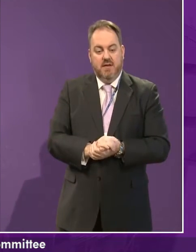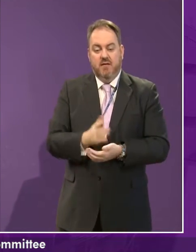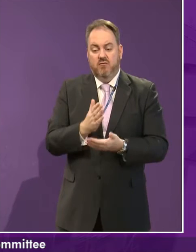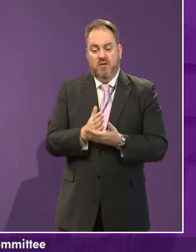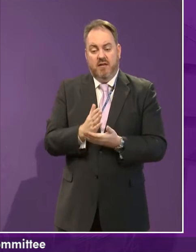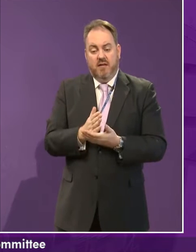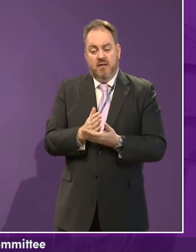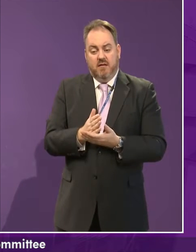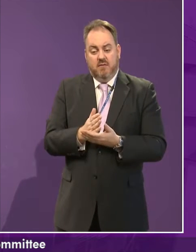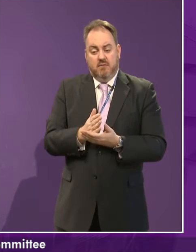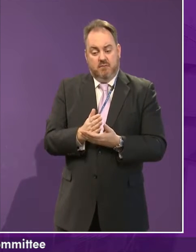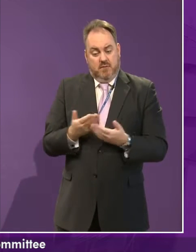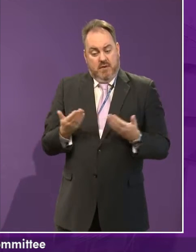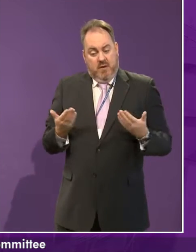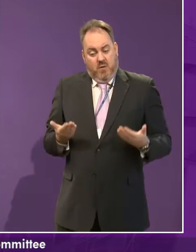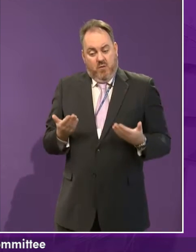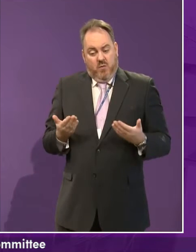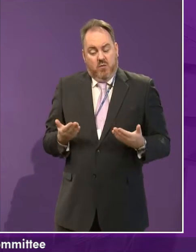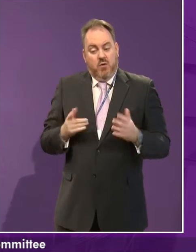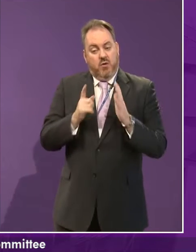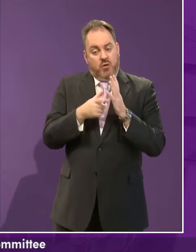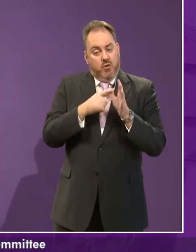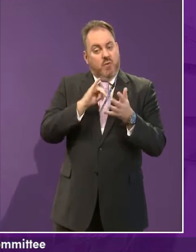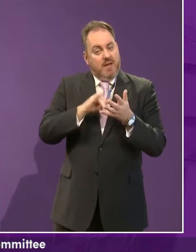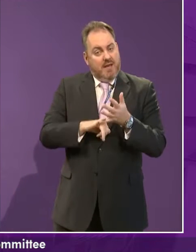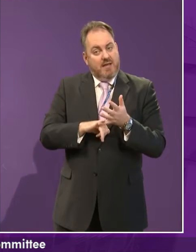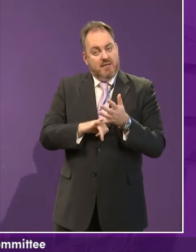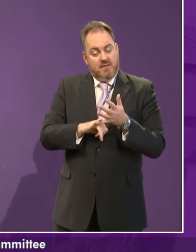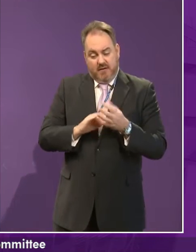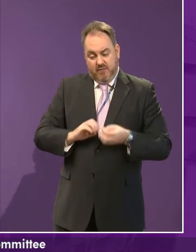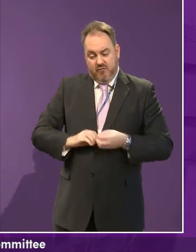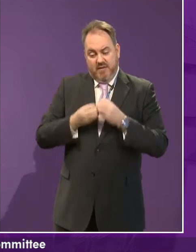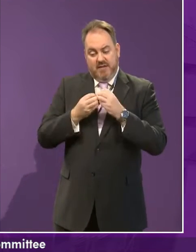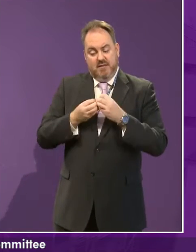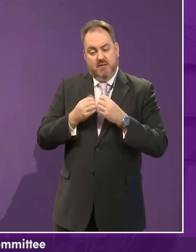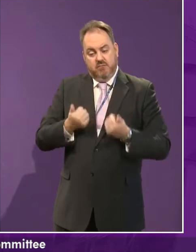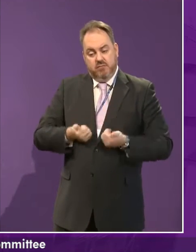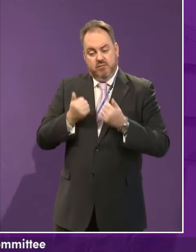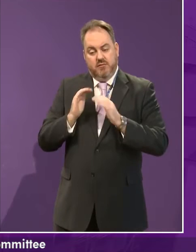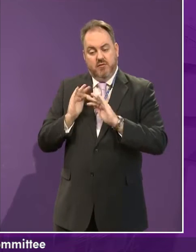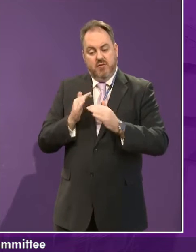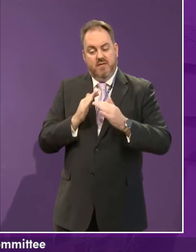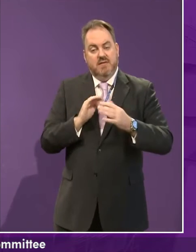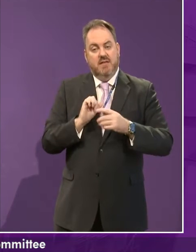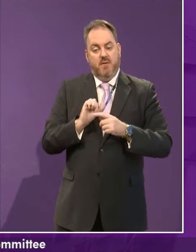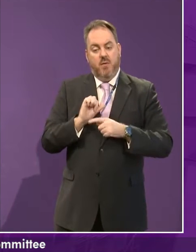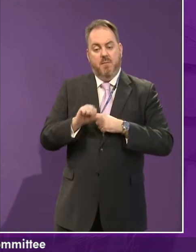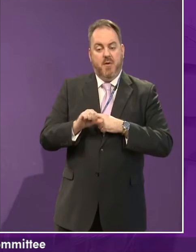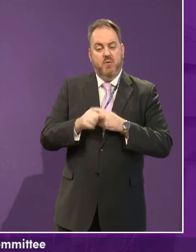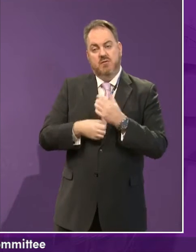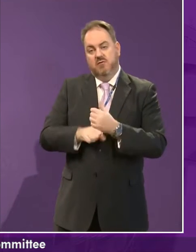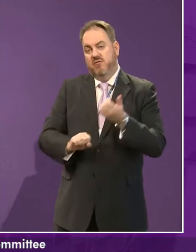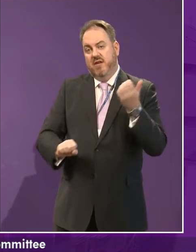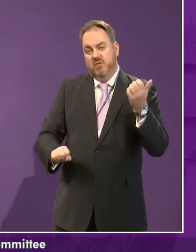moment they have finished developing services for postgraduate study, and they